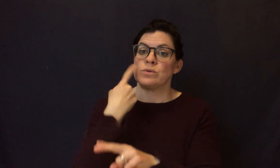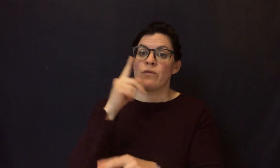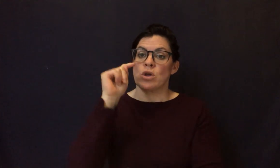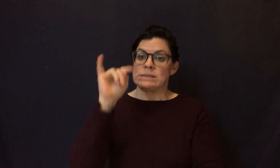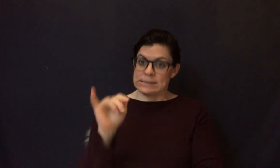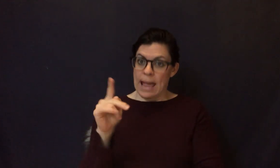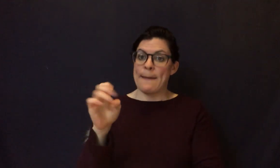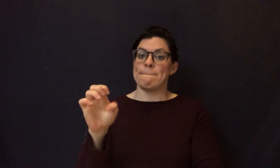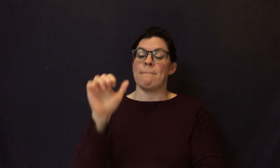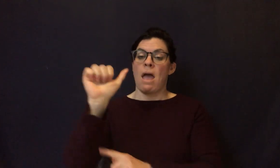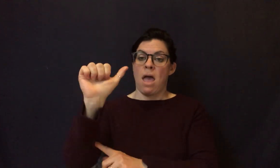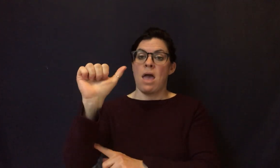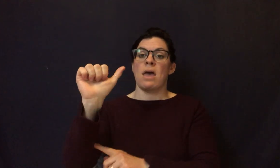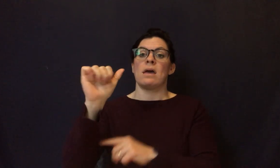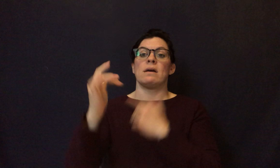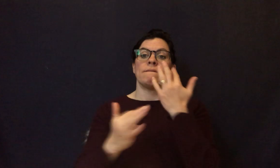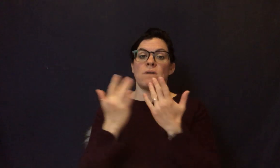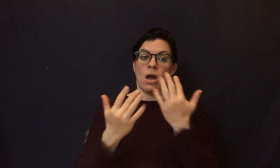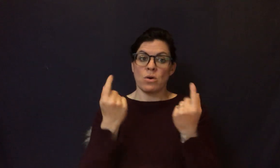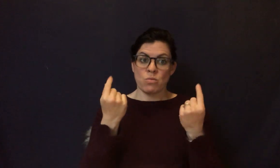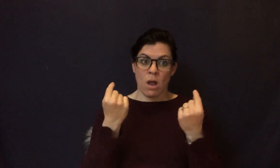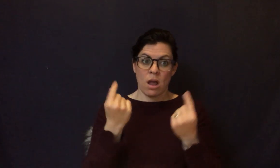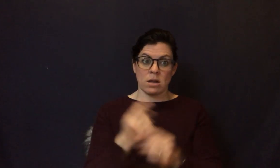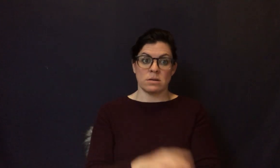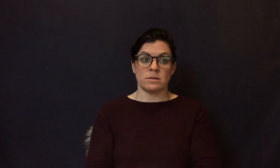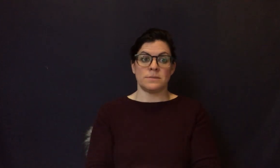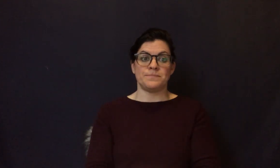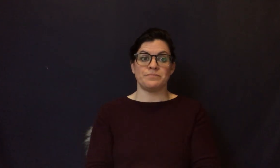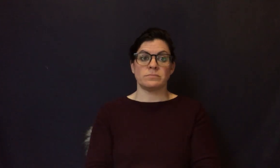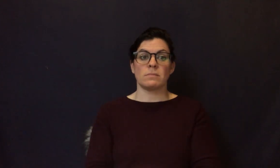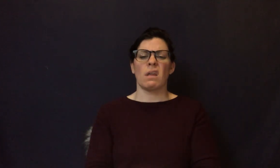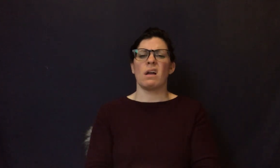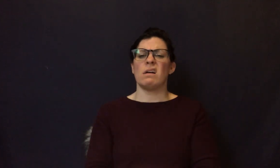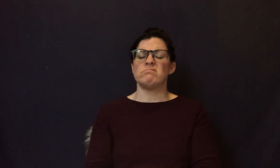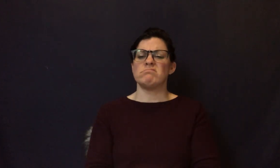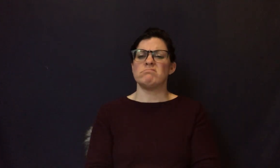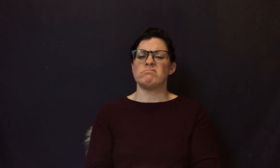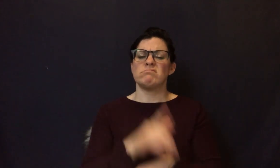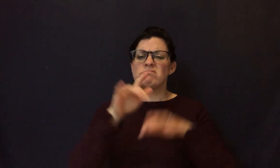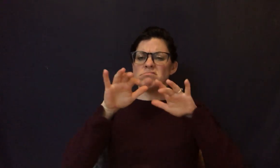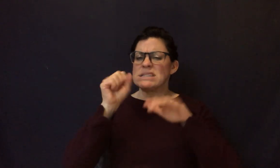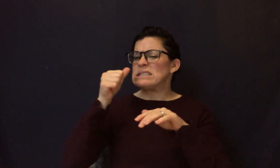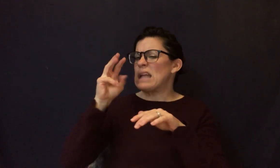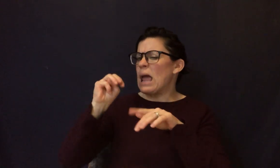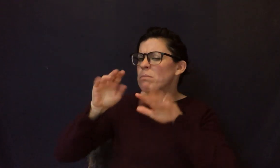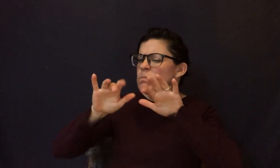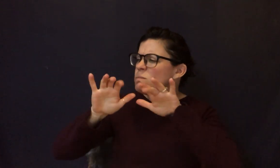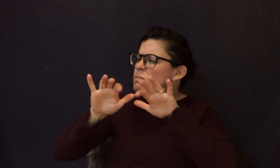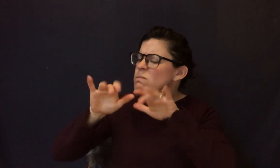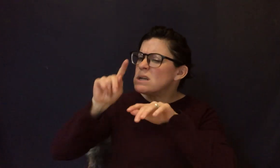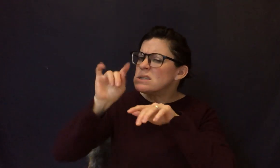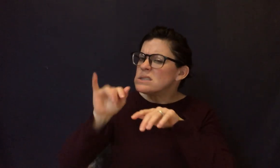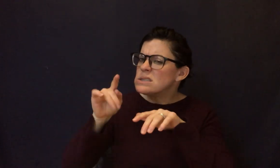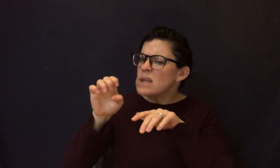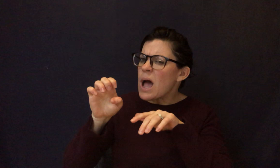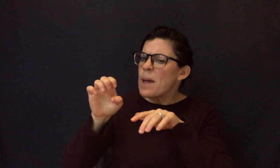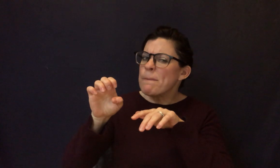Type A fire extinguisher. It's used for ordinary combustibles.